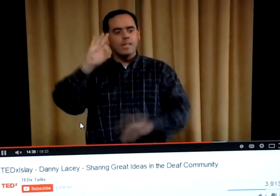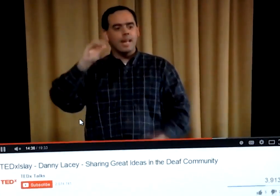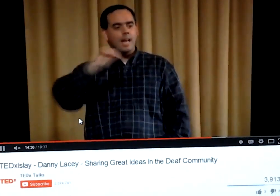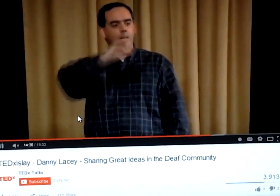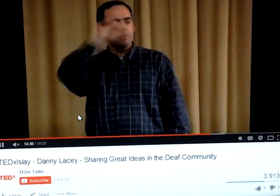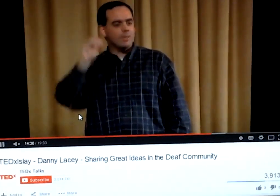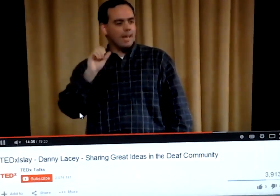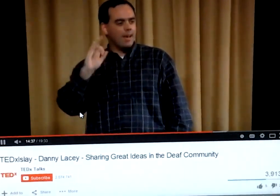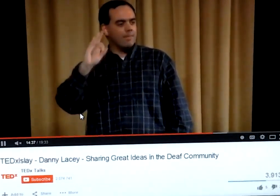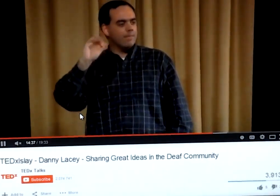free.